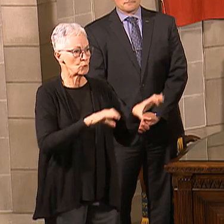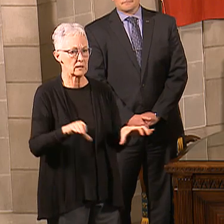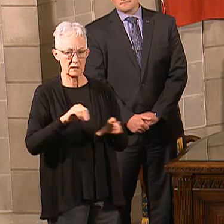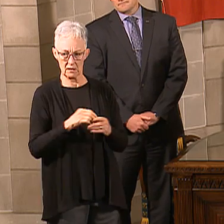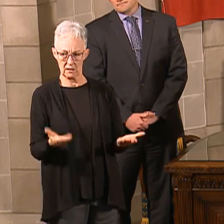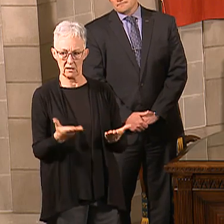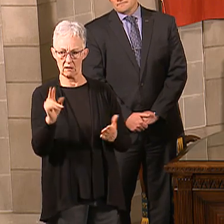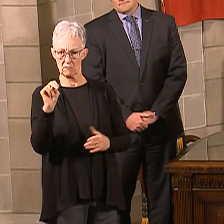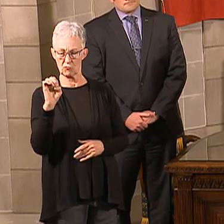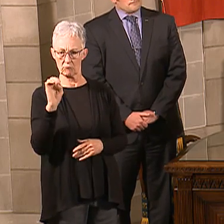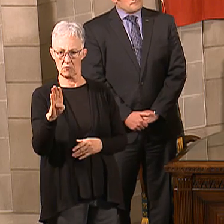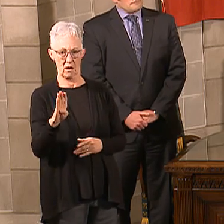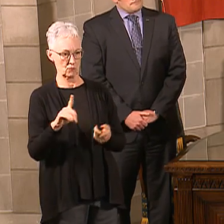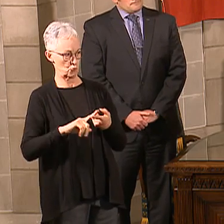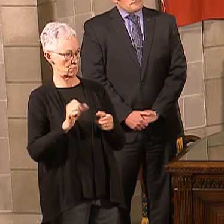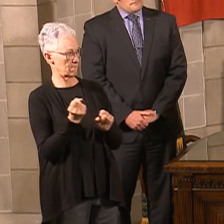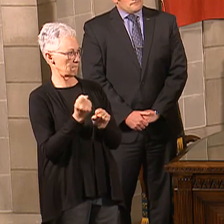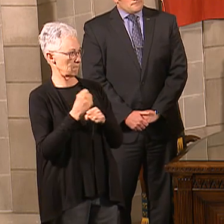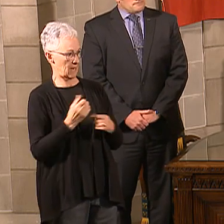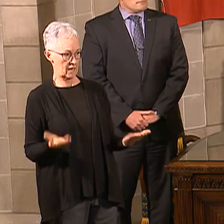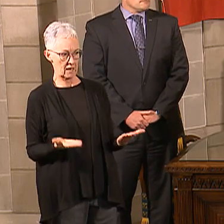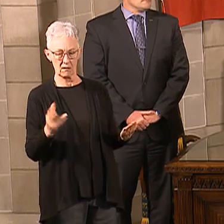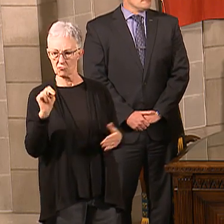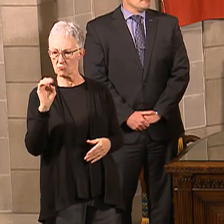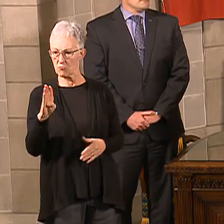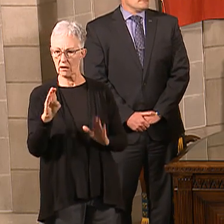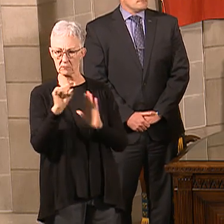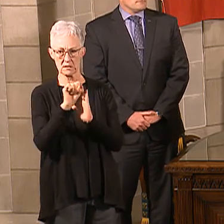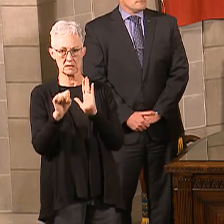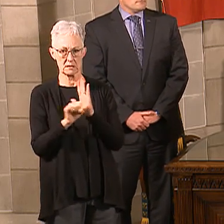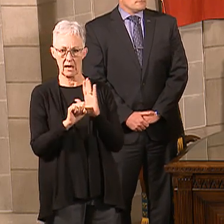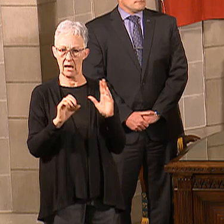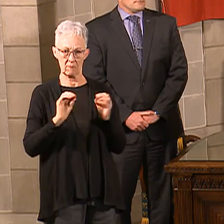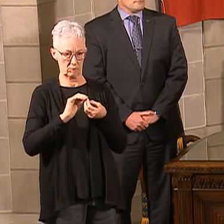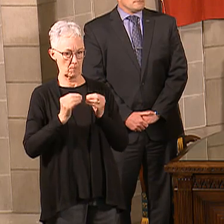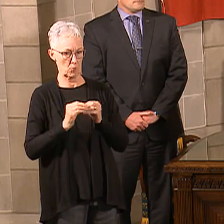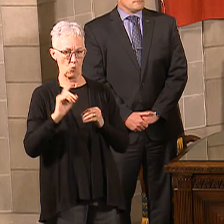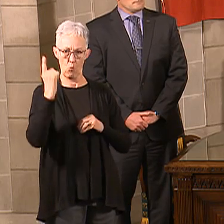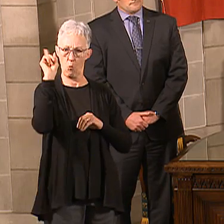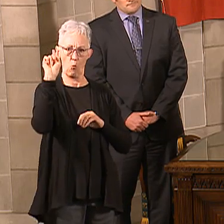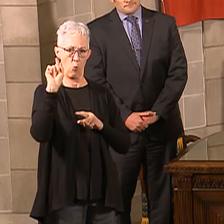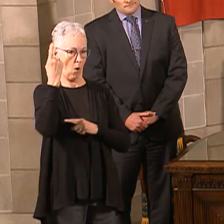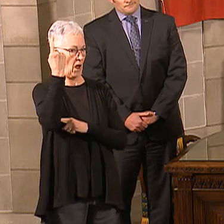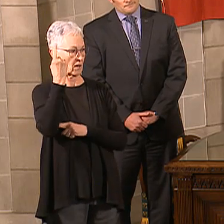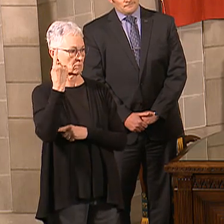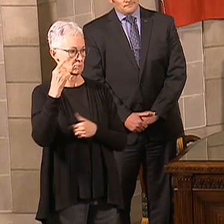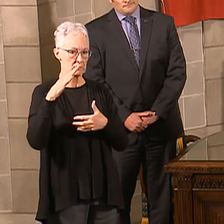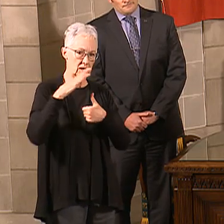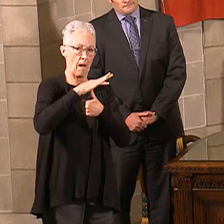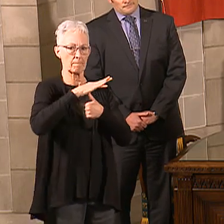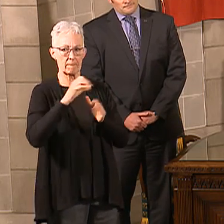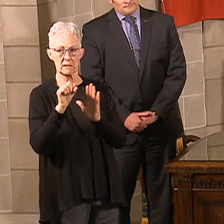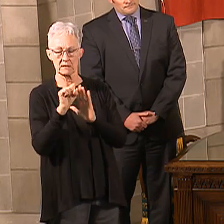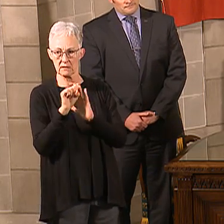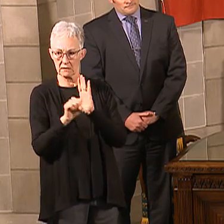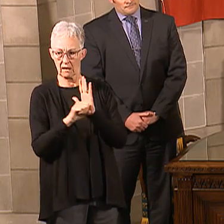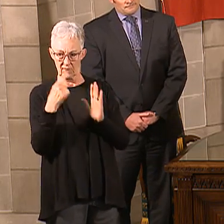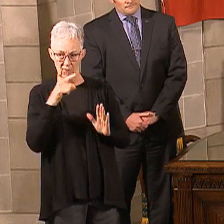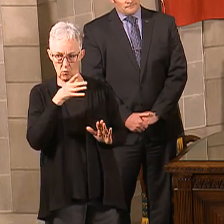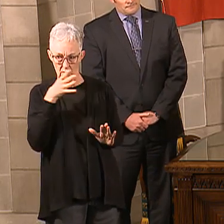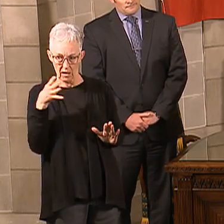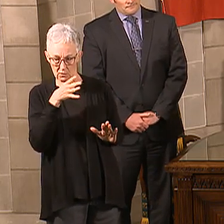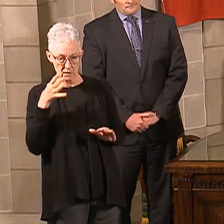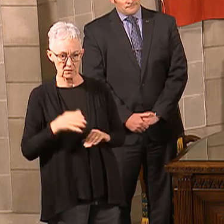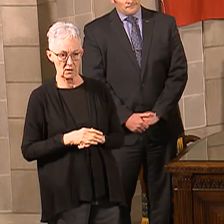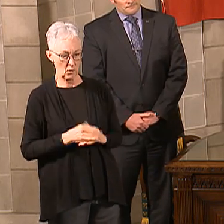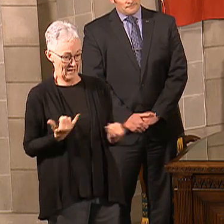nation. Now, obviously with the coronavirus, that is not going to happen where we're going to go around and visit a lot of different operations for obvious reasons.